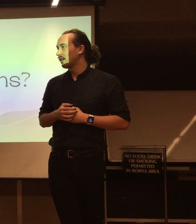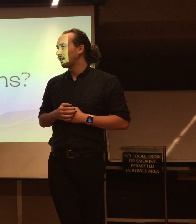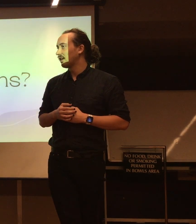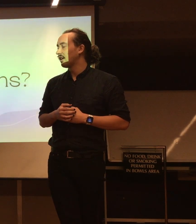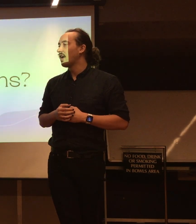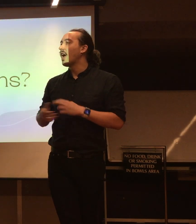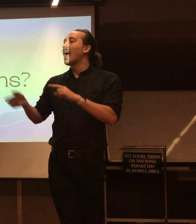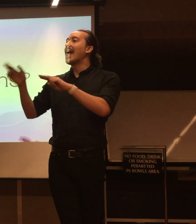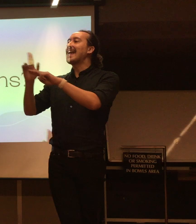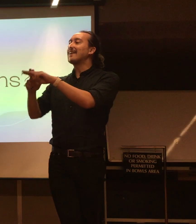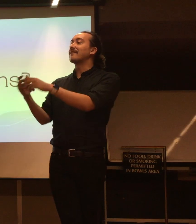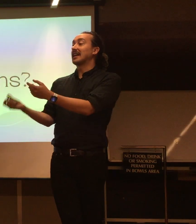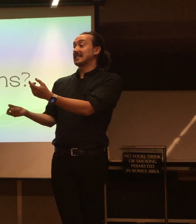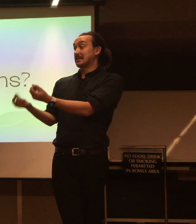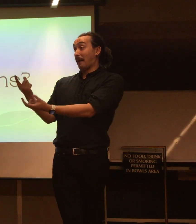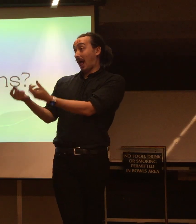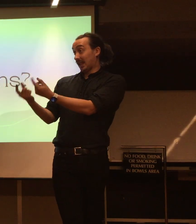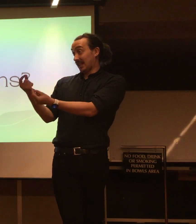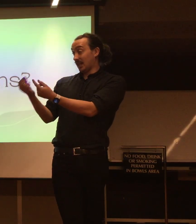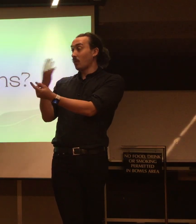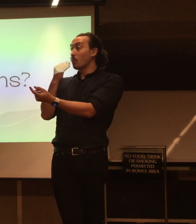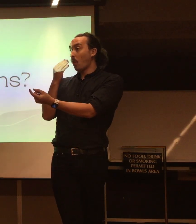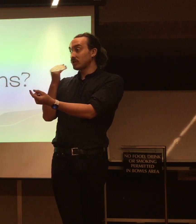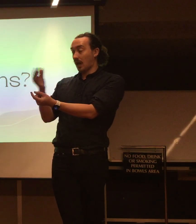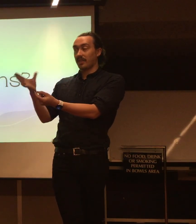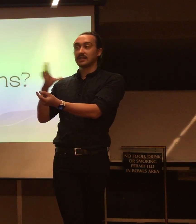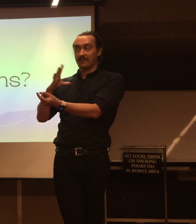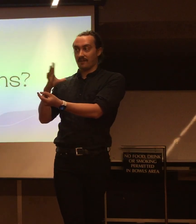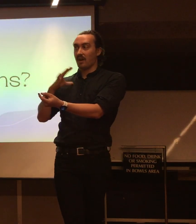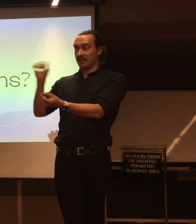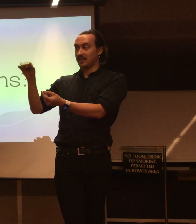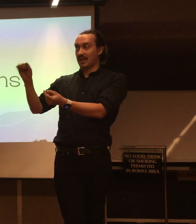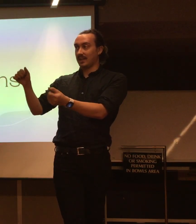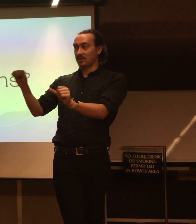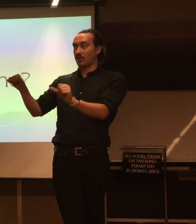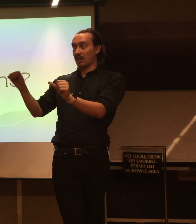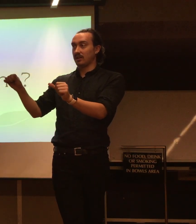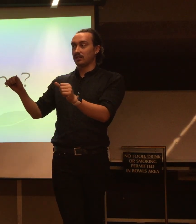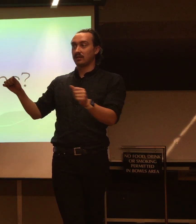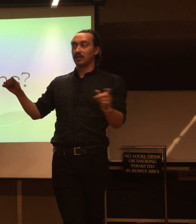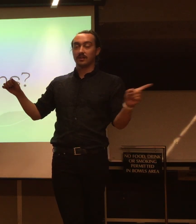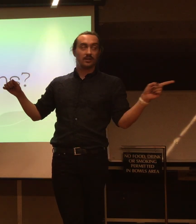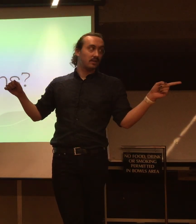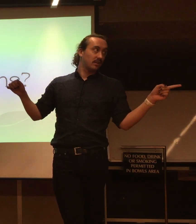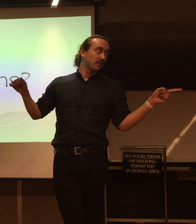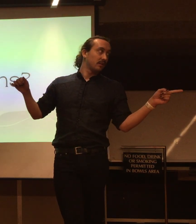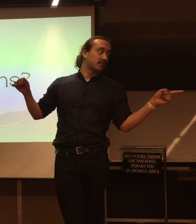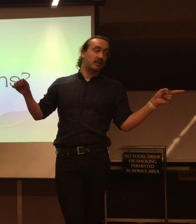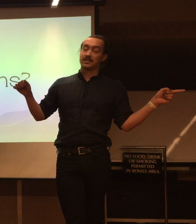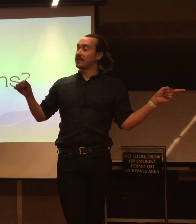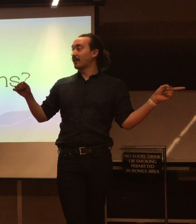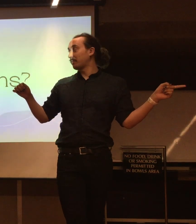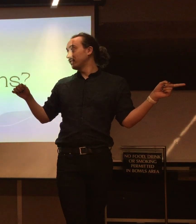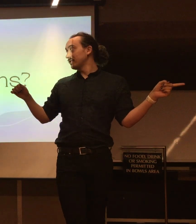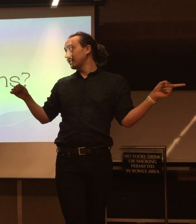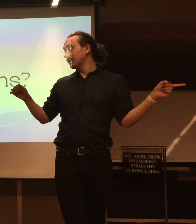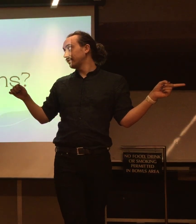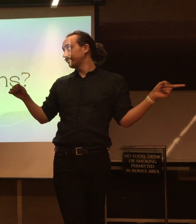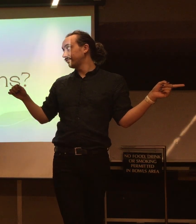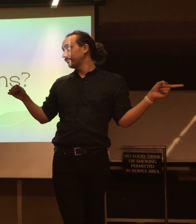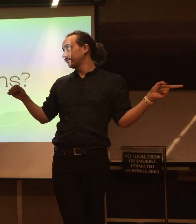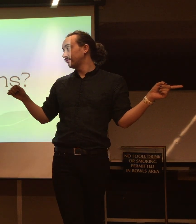If it's sparkling water, that's fine. Does it affect your bones? Affect Does it affect